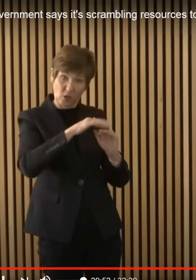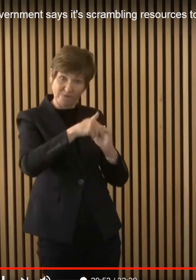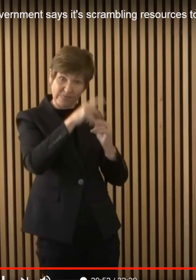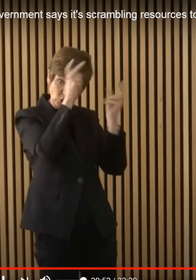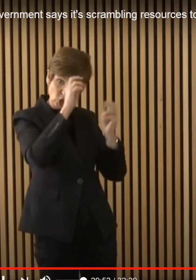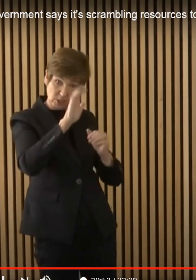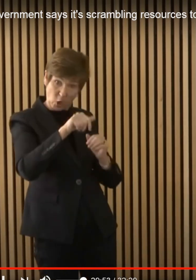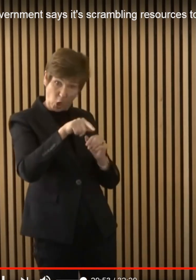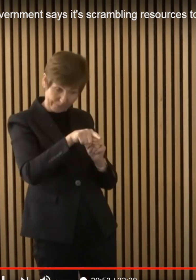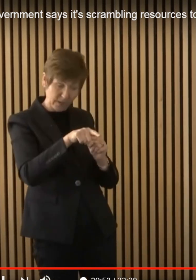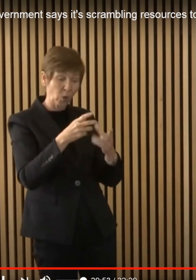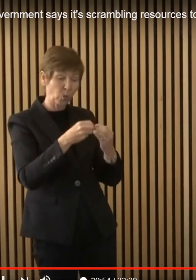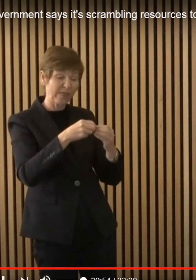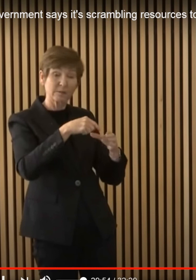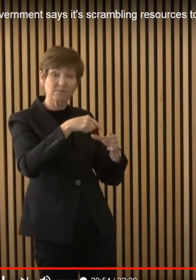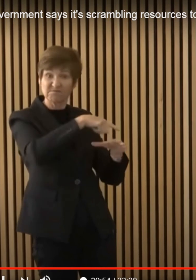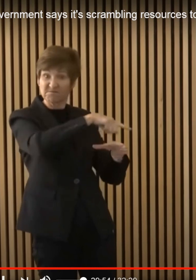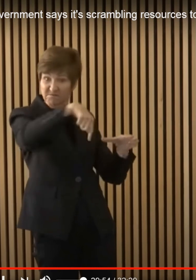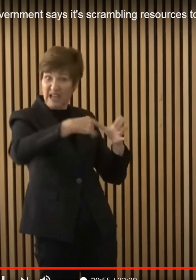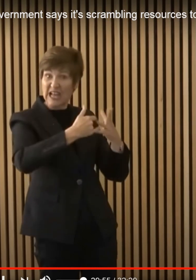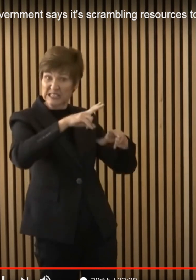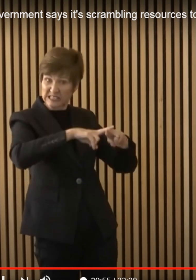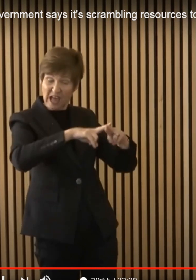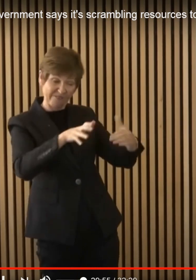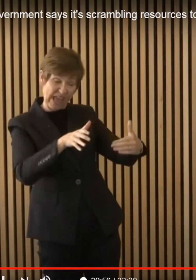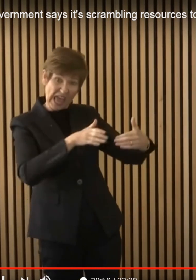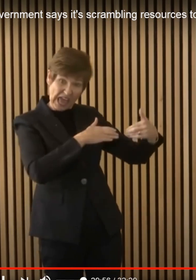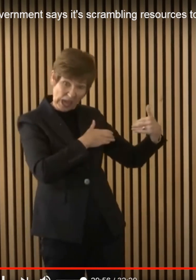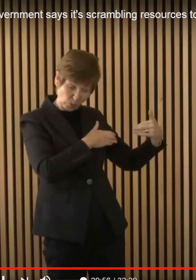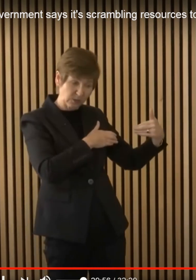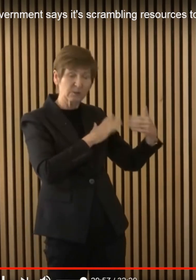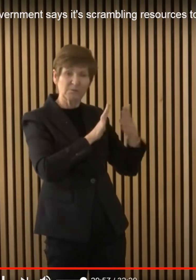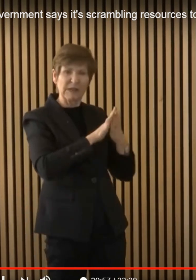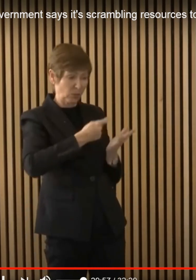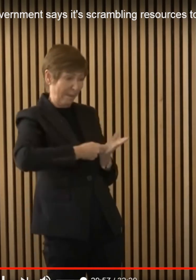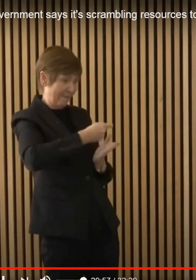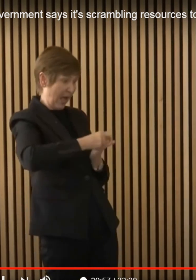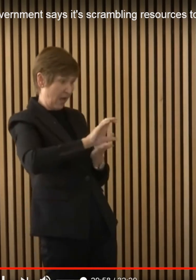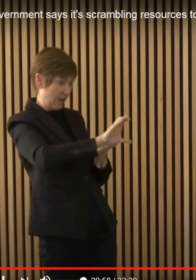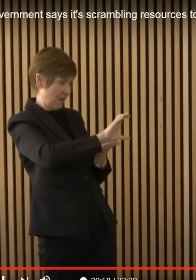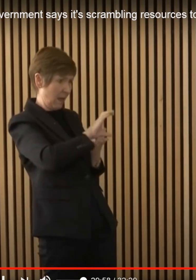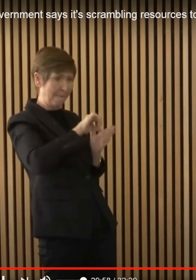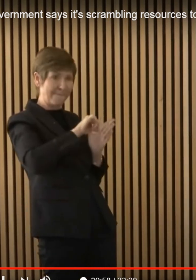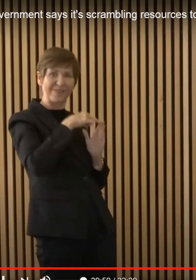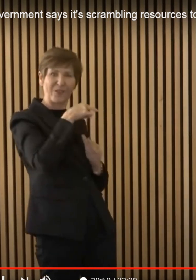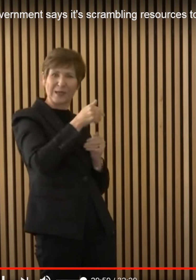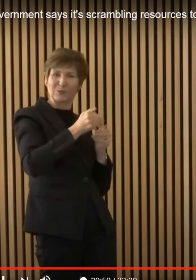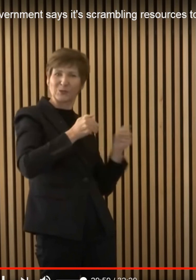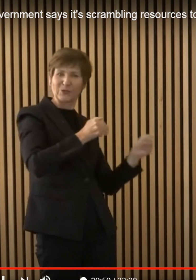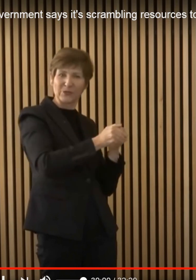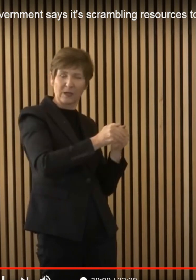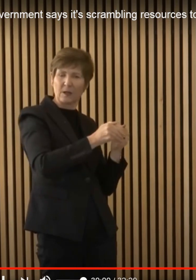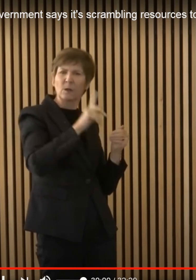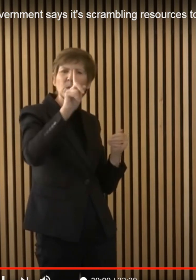a decision of the Fair Work Yeah. Commission, and the Attorney-General will respond to that. Okay. Just finally on